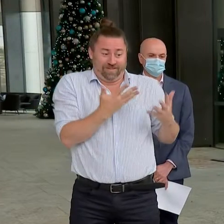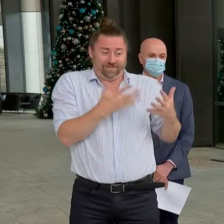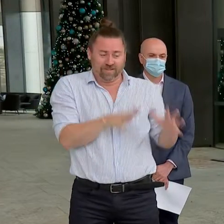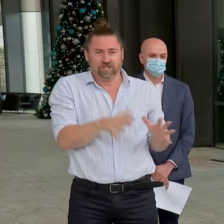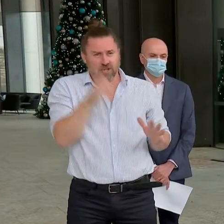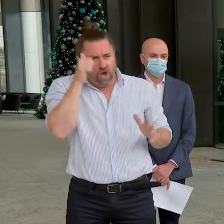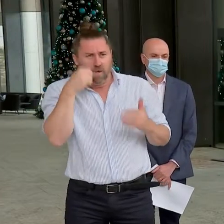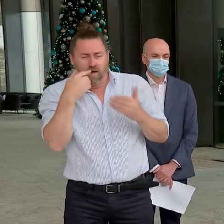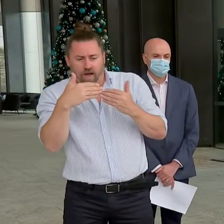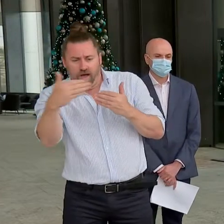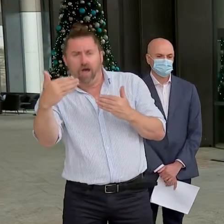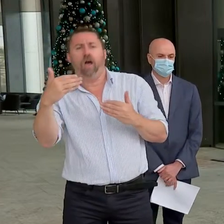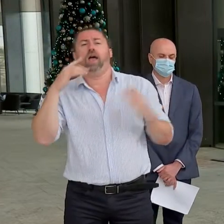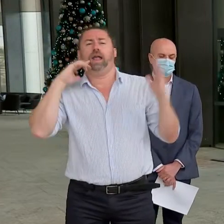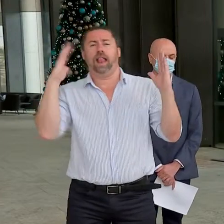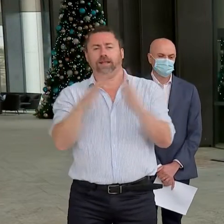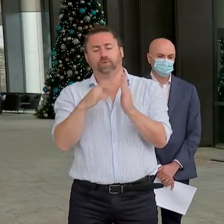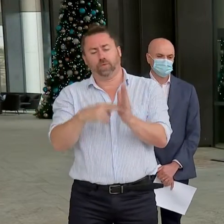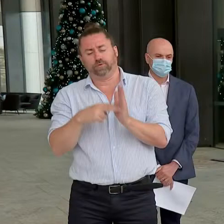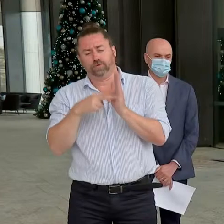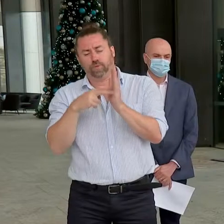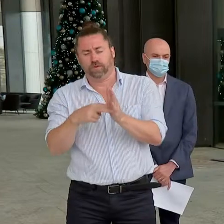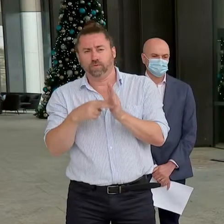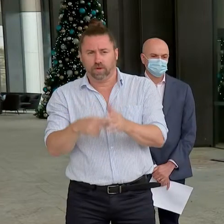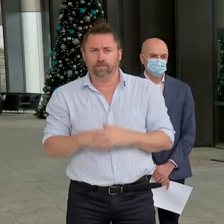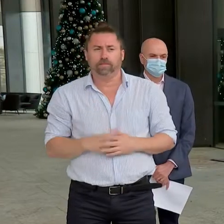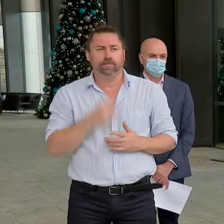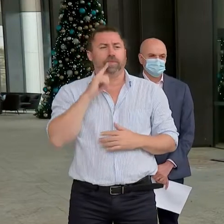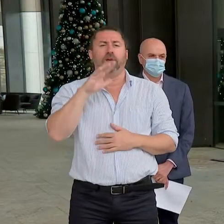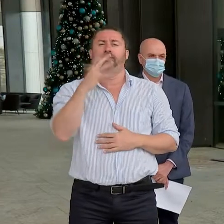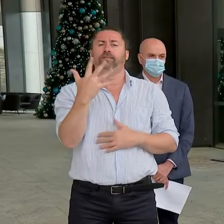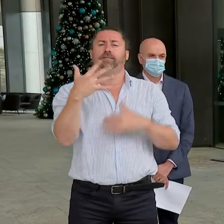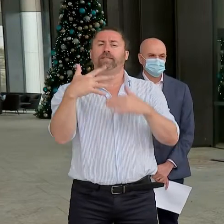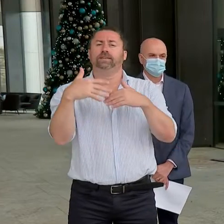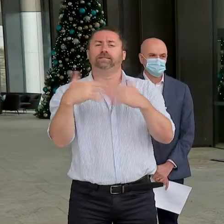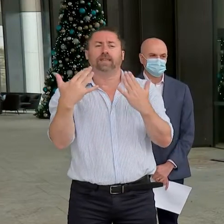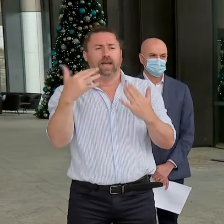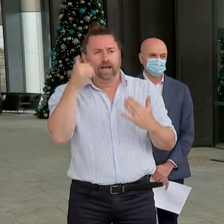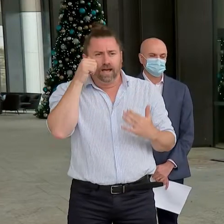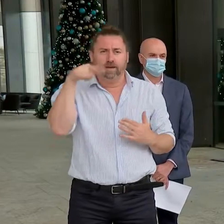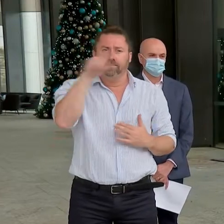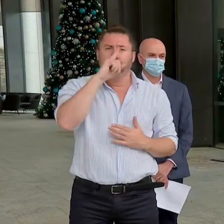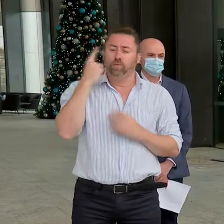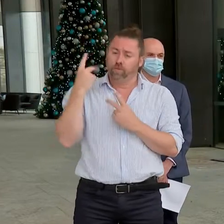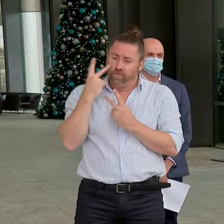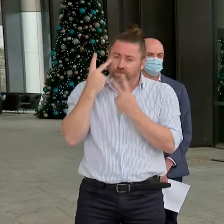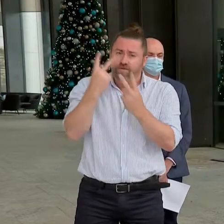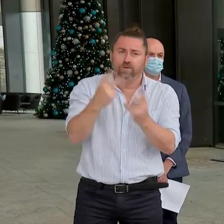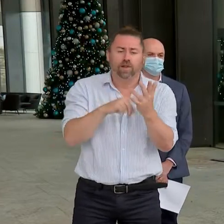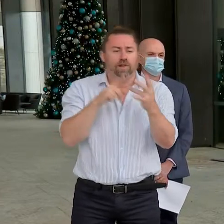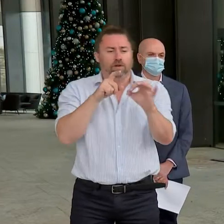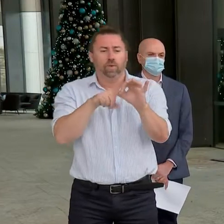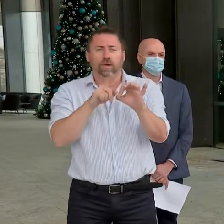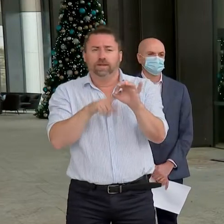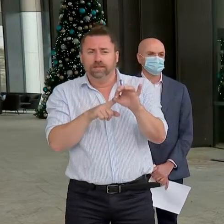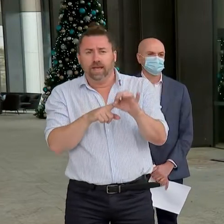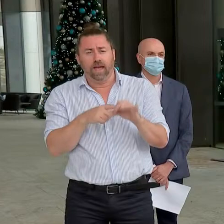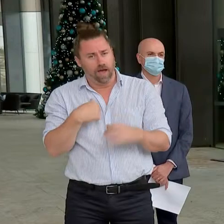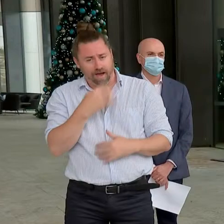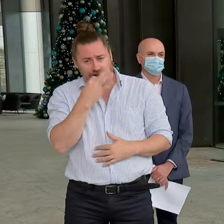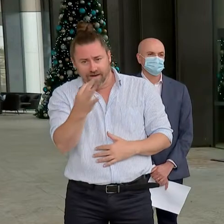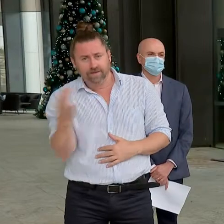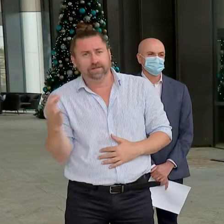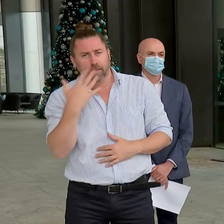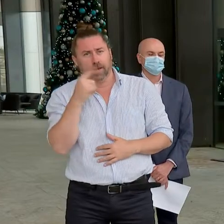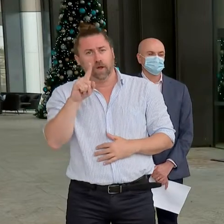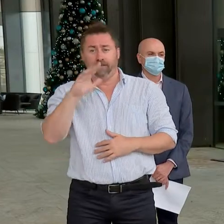more availability. Now, day 5 tests. We know that people have been doing the right thing who have travelled from interstate and have